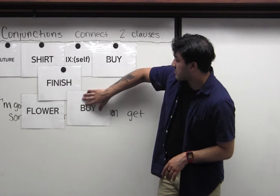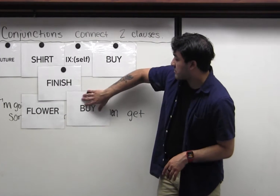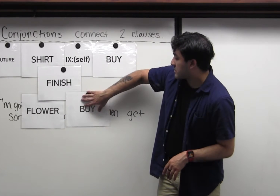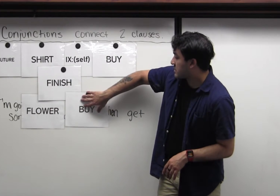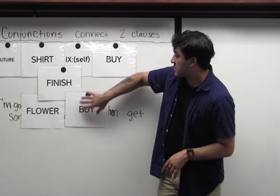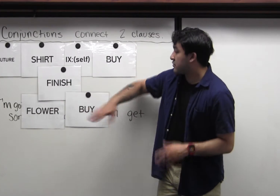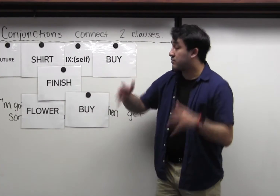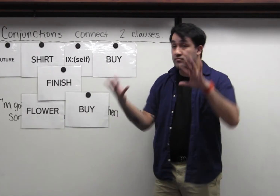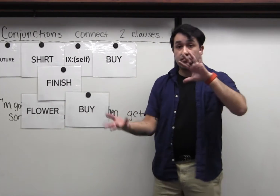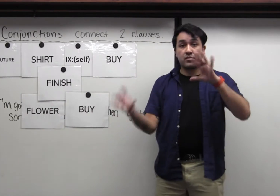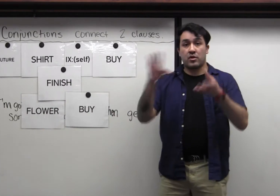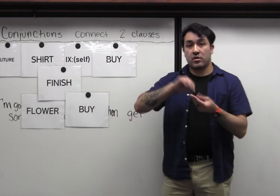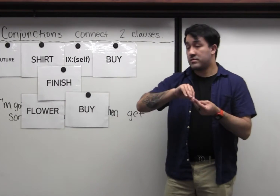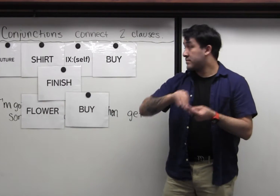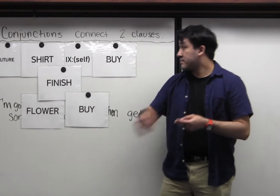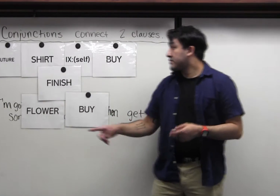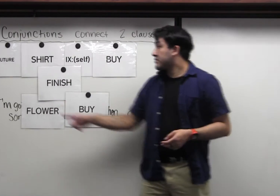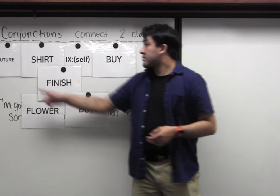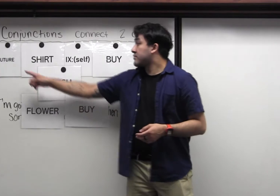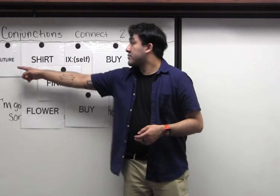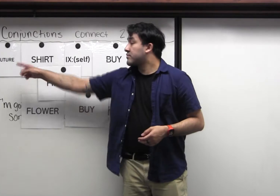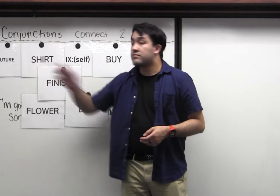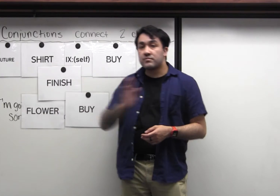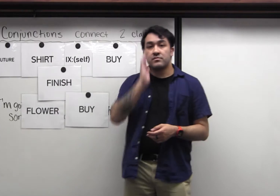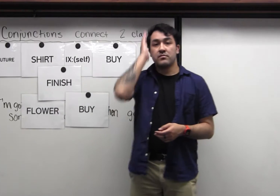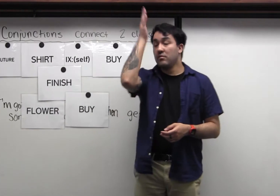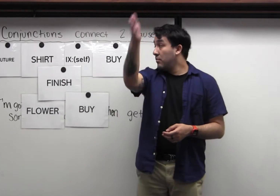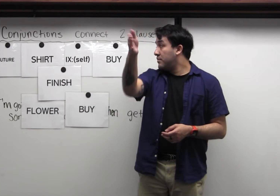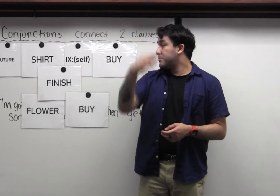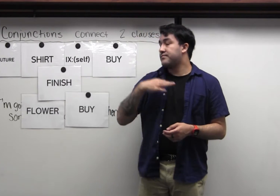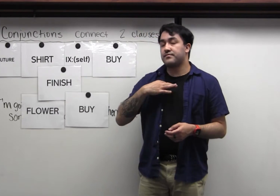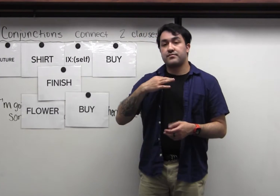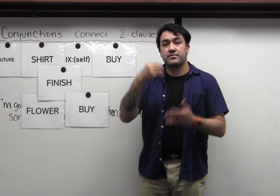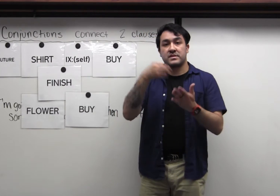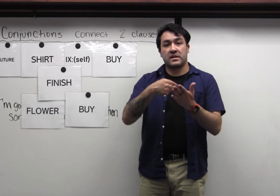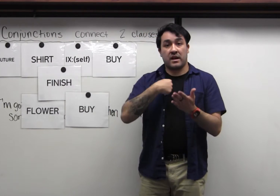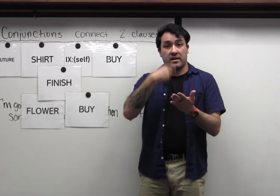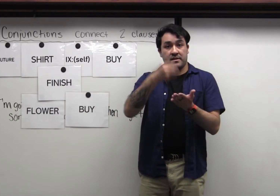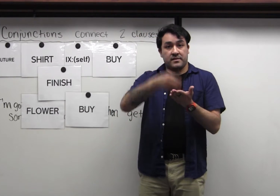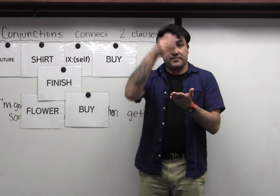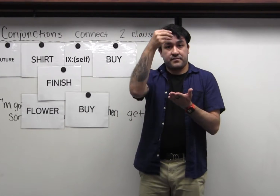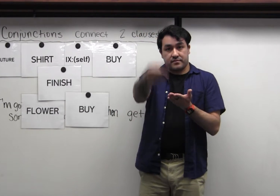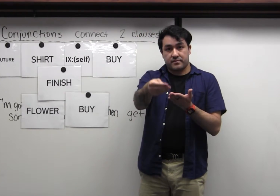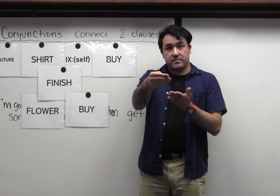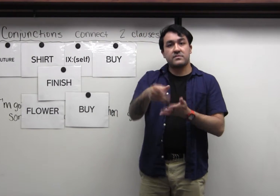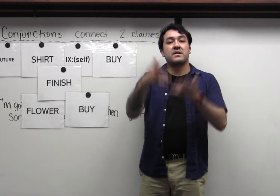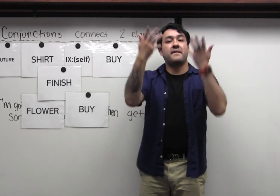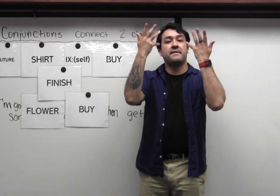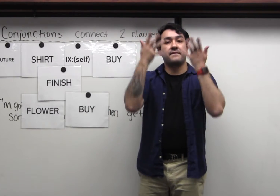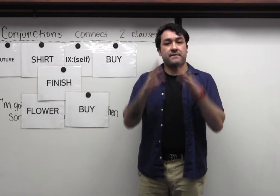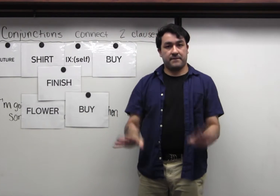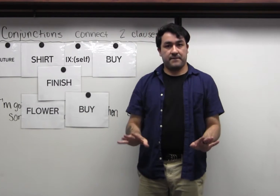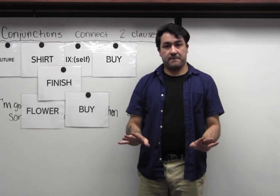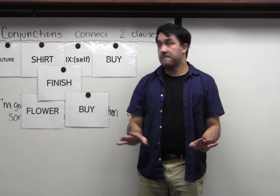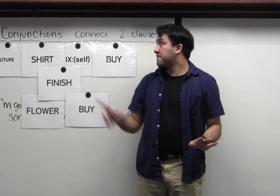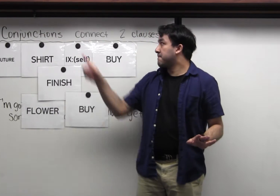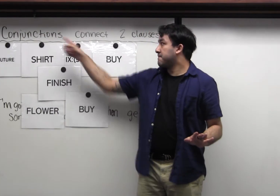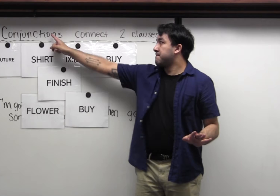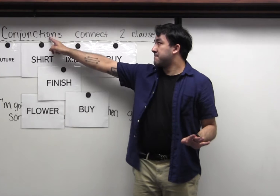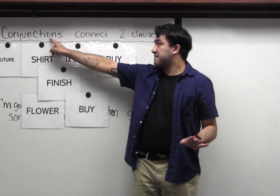add any pluralization to that. Okay, so all together, in the future, a shirt I'm going to buy, and when I'm